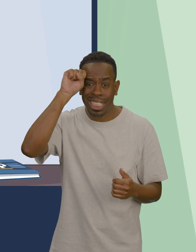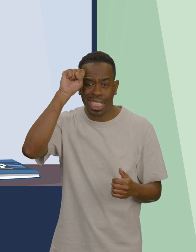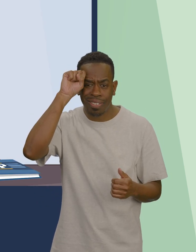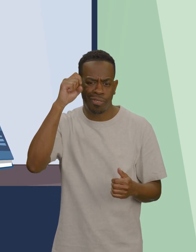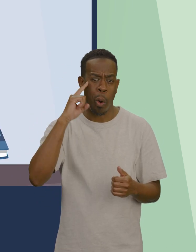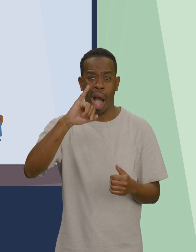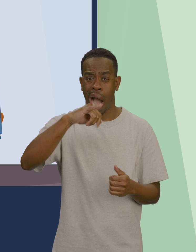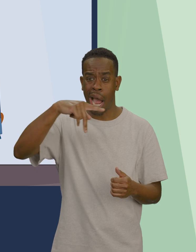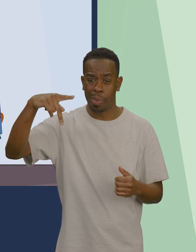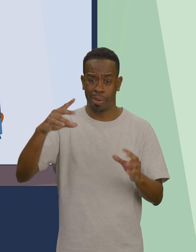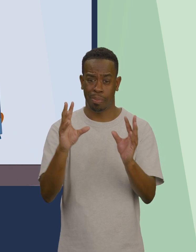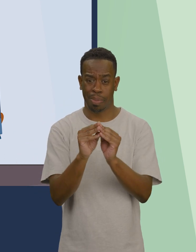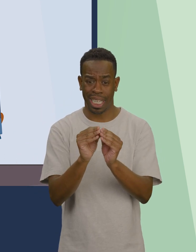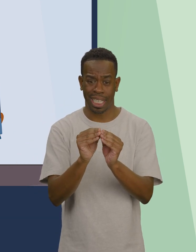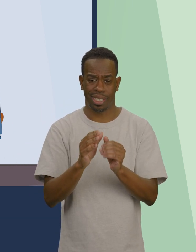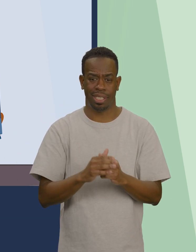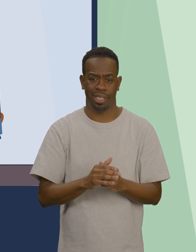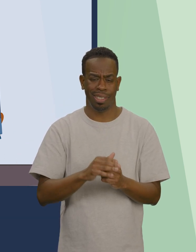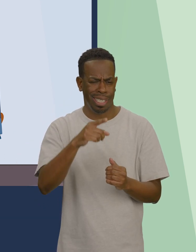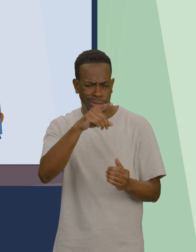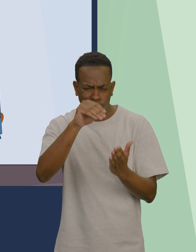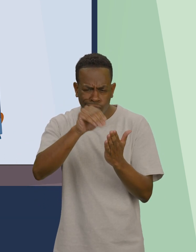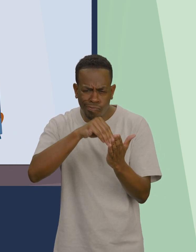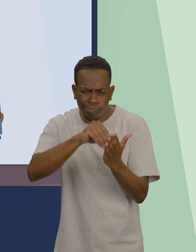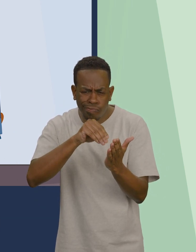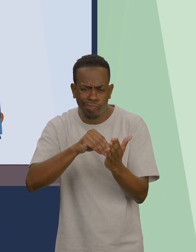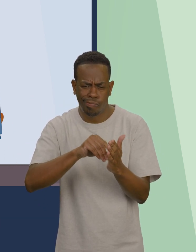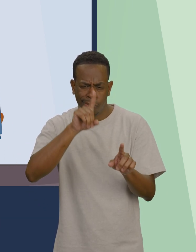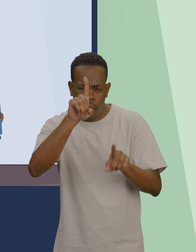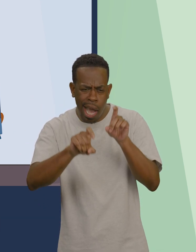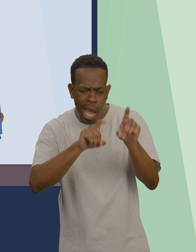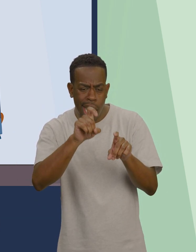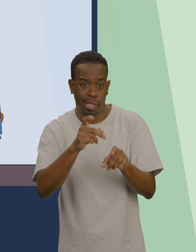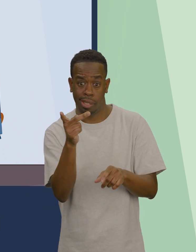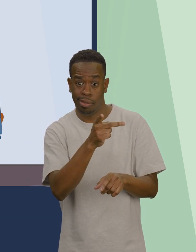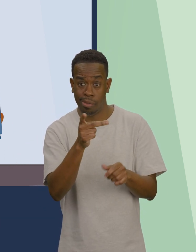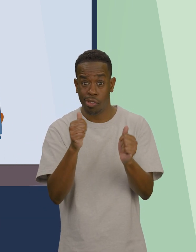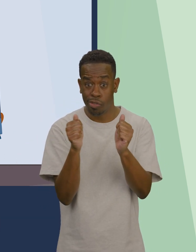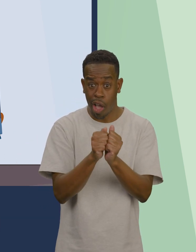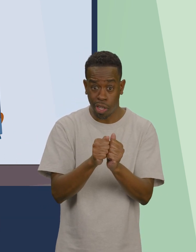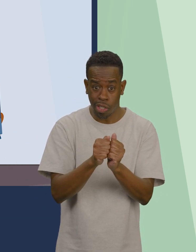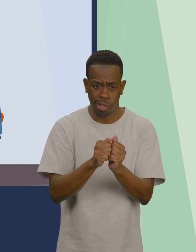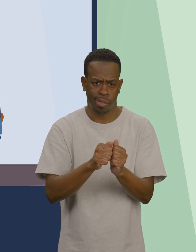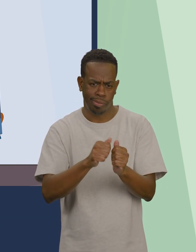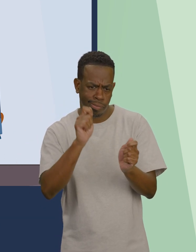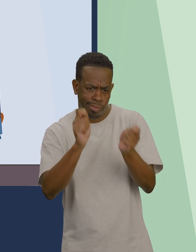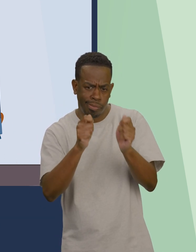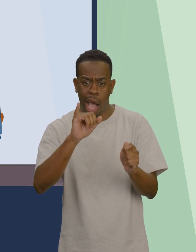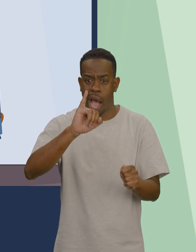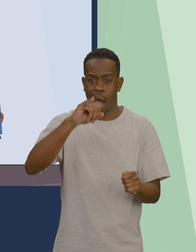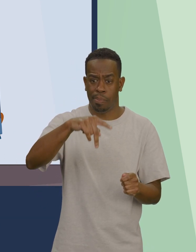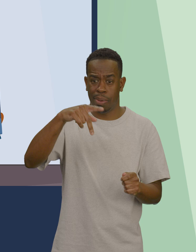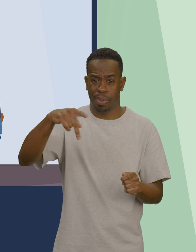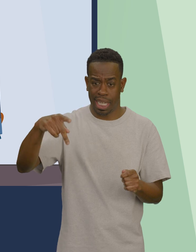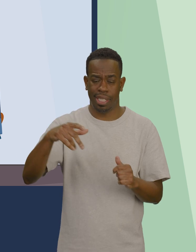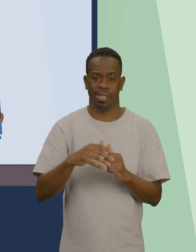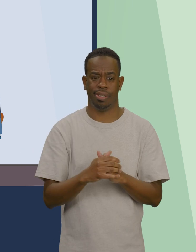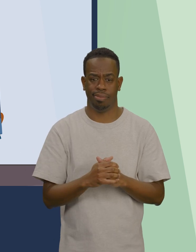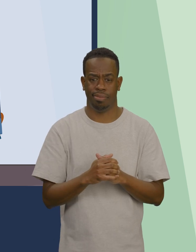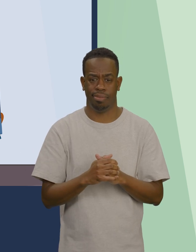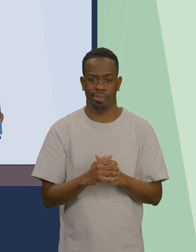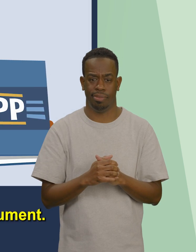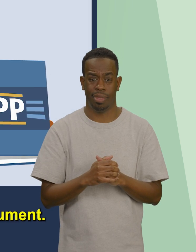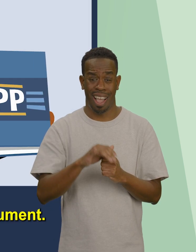with Steven for his IPP meeting. Vinny took notes, asked questions, and together they helped Steven update his individual